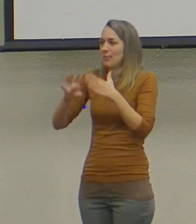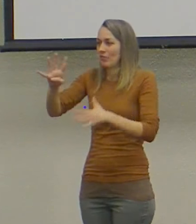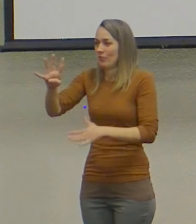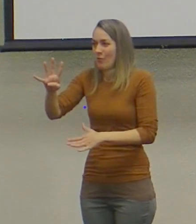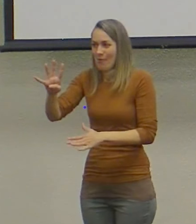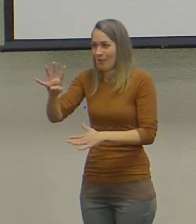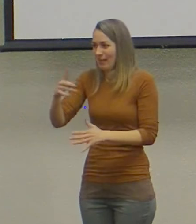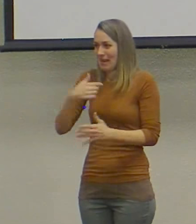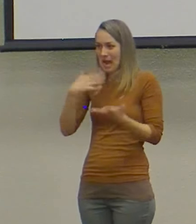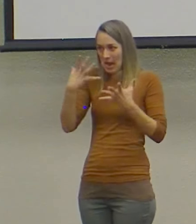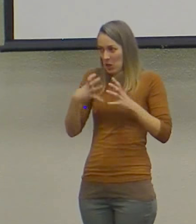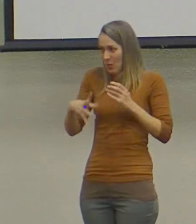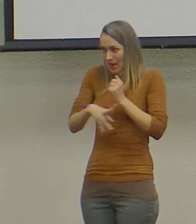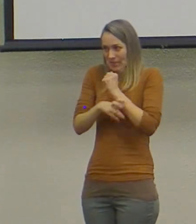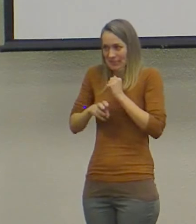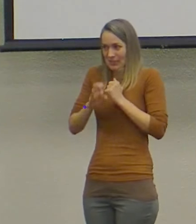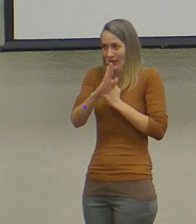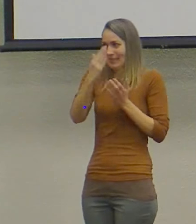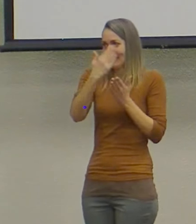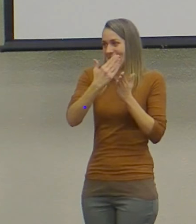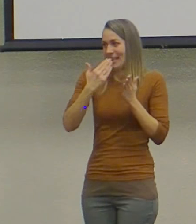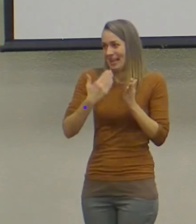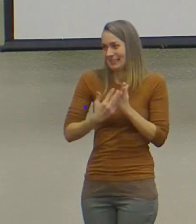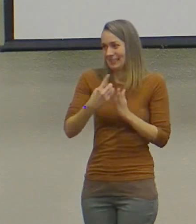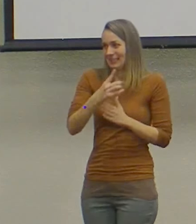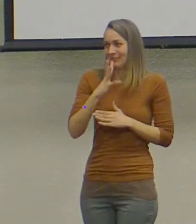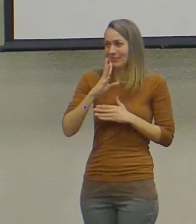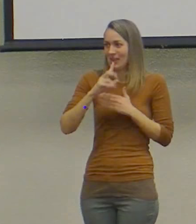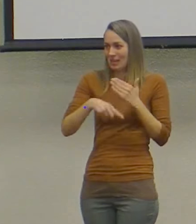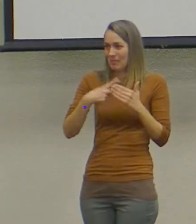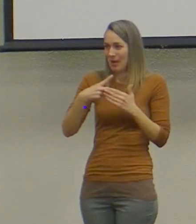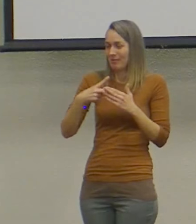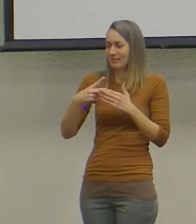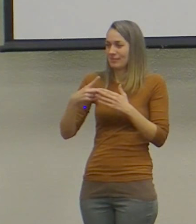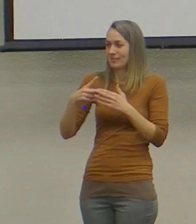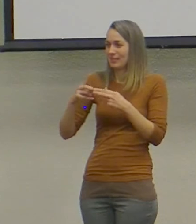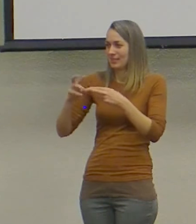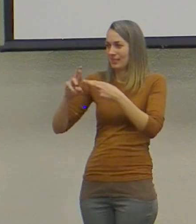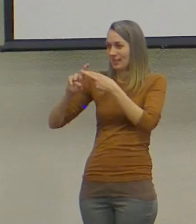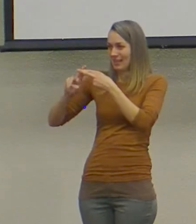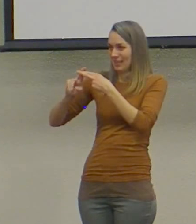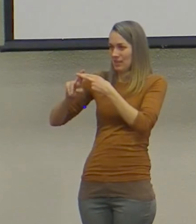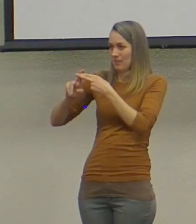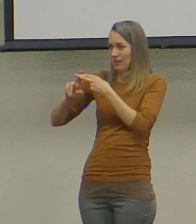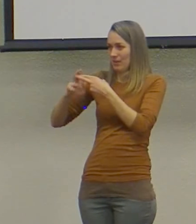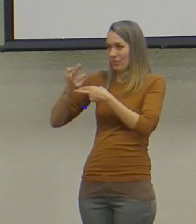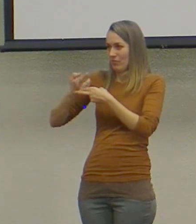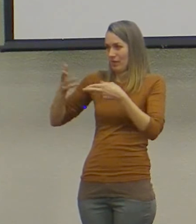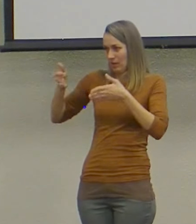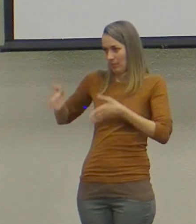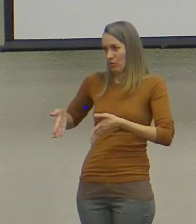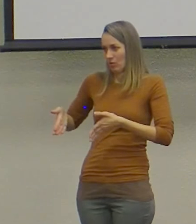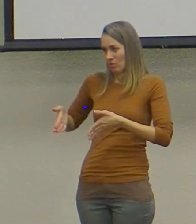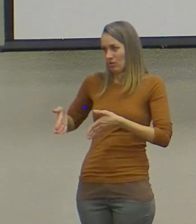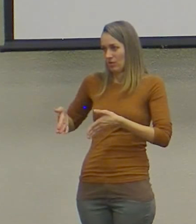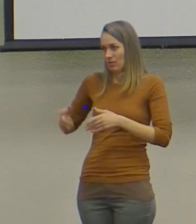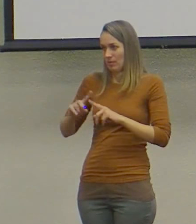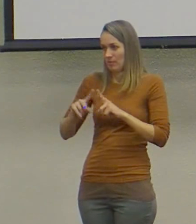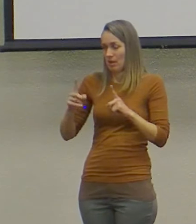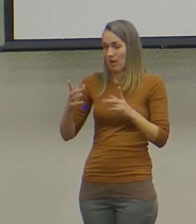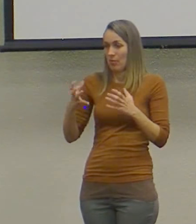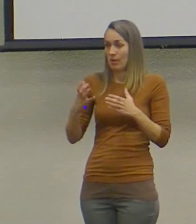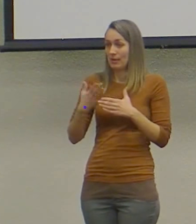thunder because I know he will be talking about the kinsman redeemer. But I do want to end with the